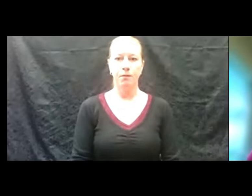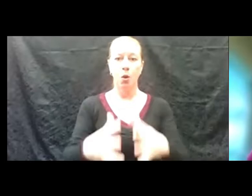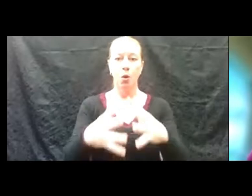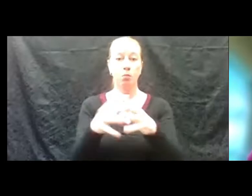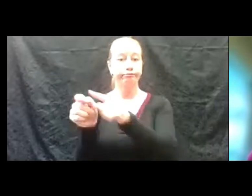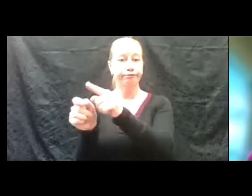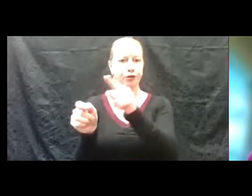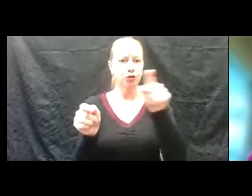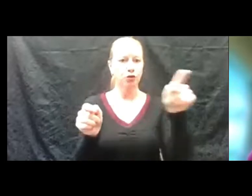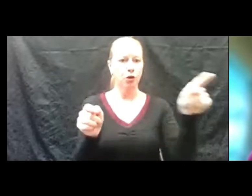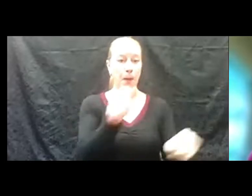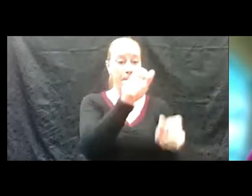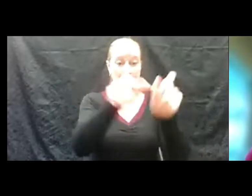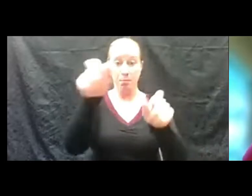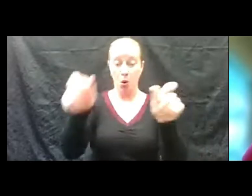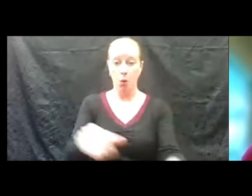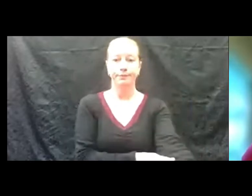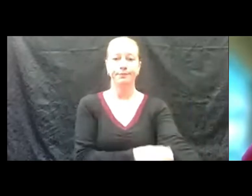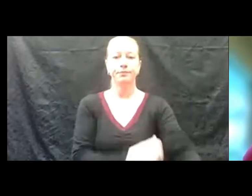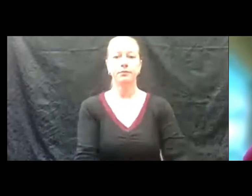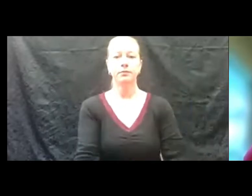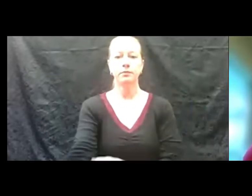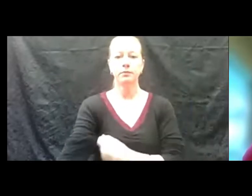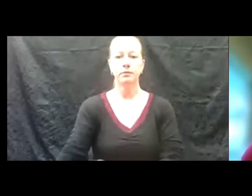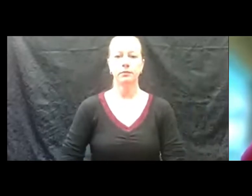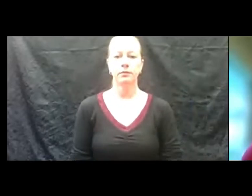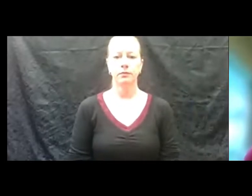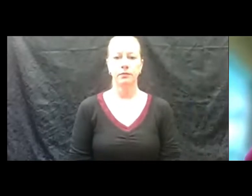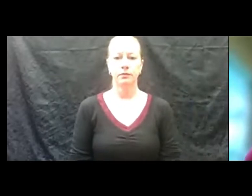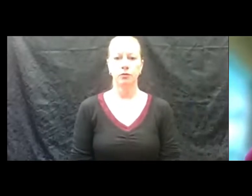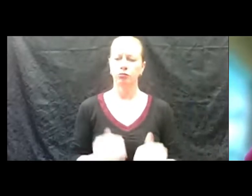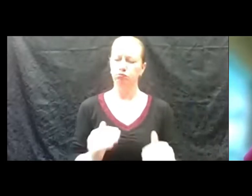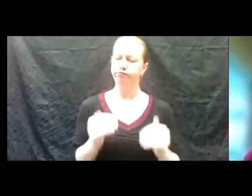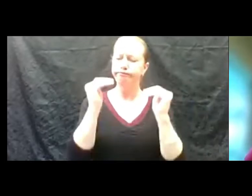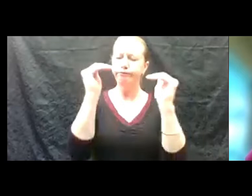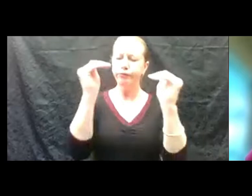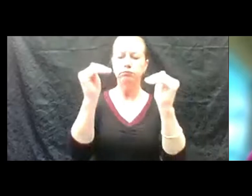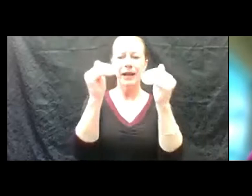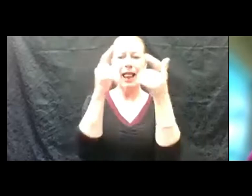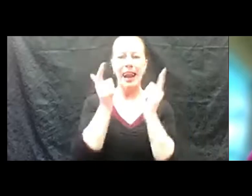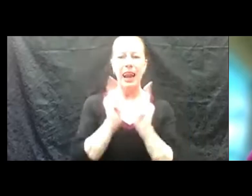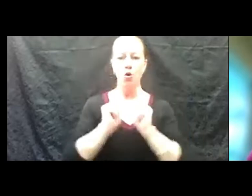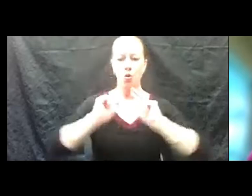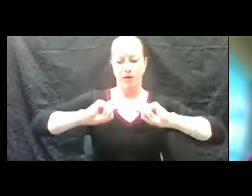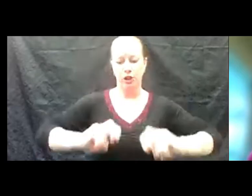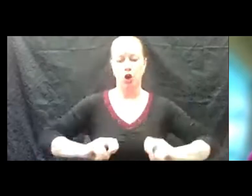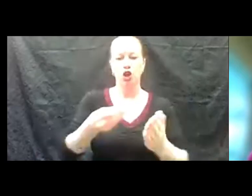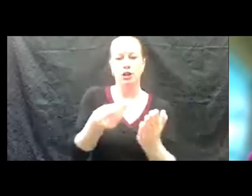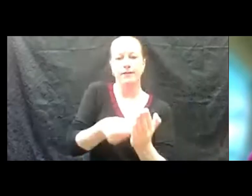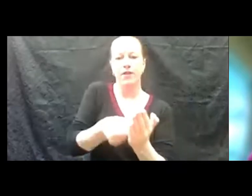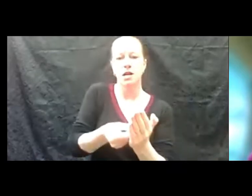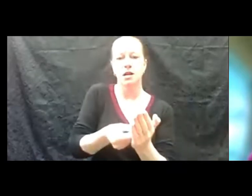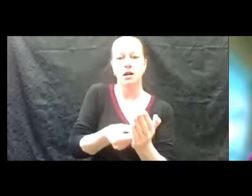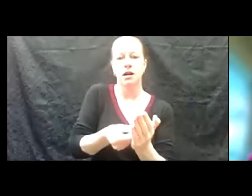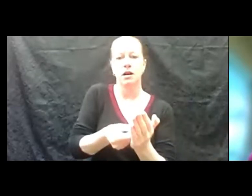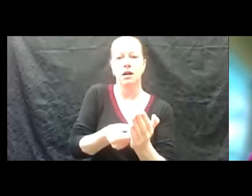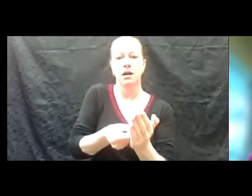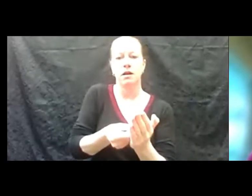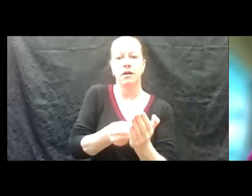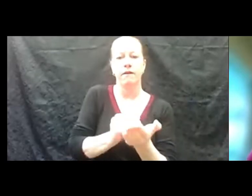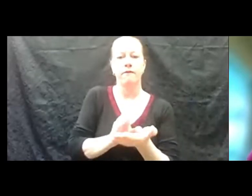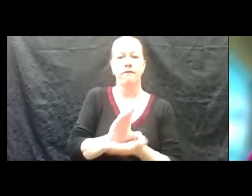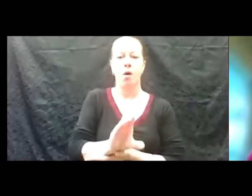and Curtis Barnes, 3 top-notch legal researchers with funding from the Law